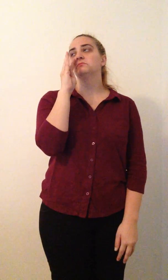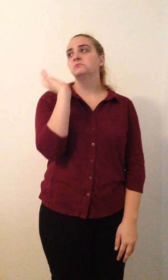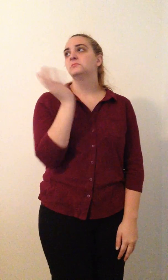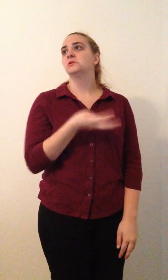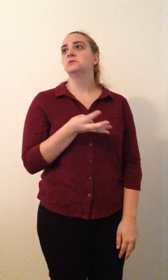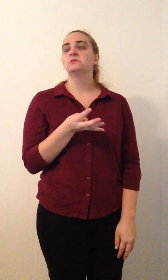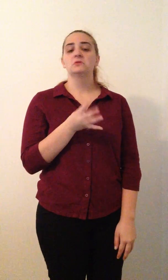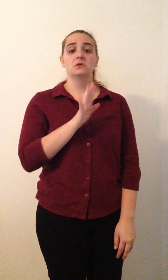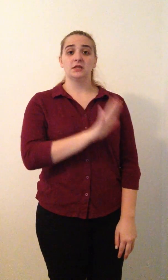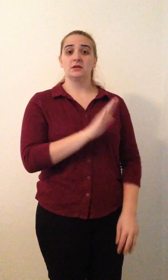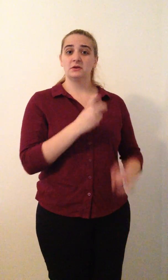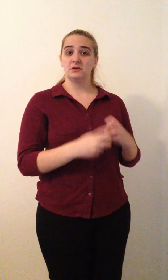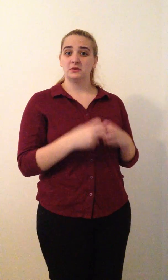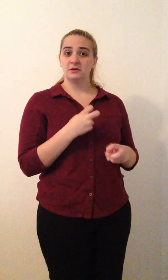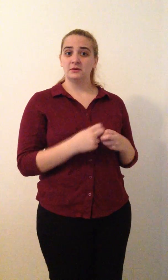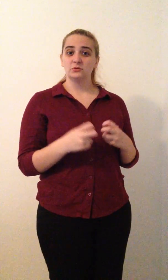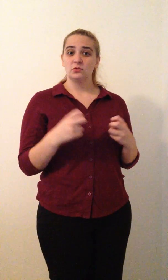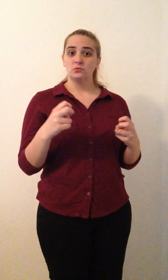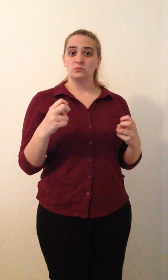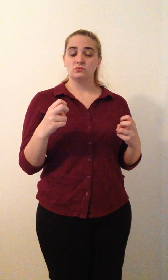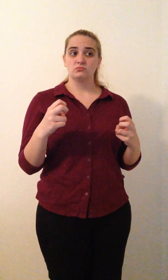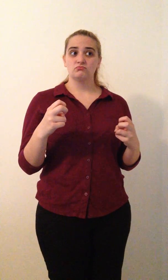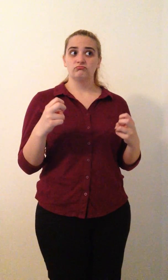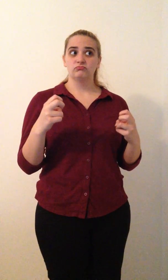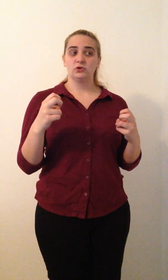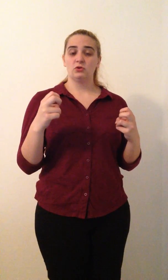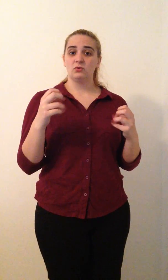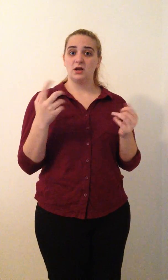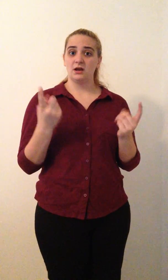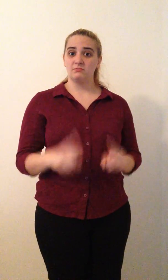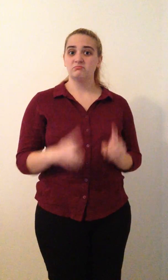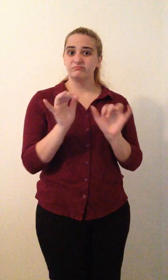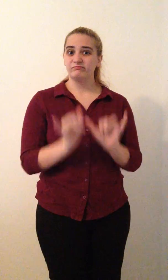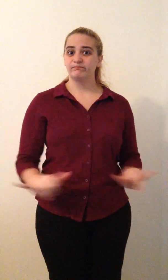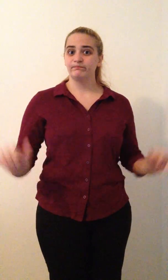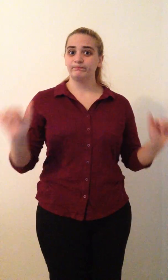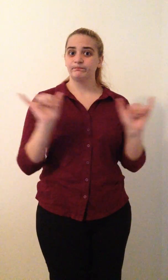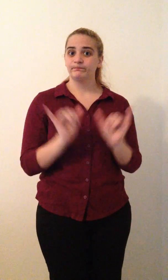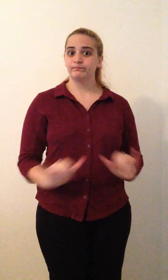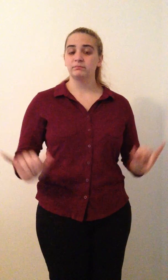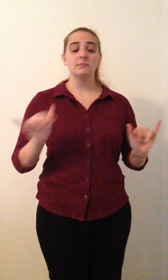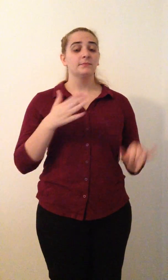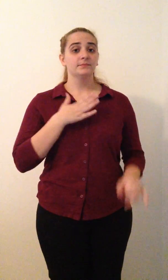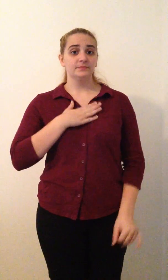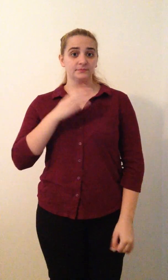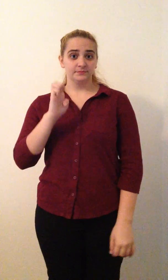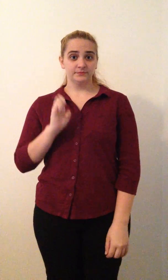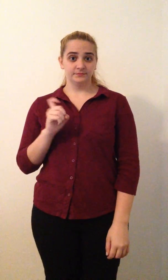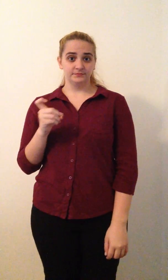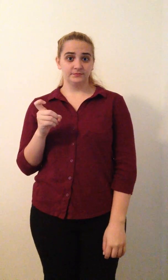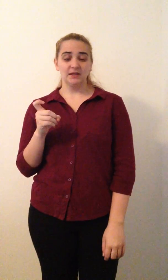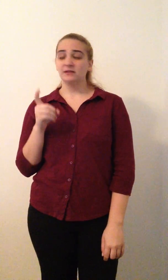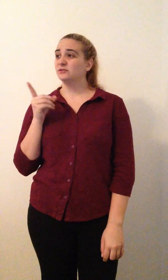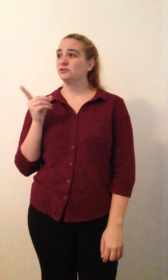it's like to be with somebody that's like this, because I had an ex with the same issue. She used to completely ignore how she